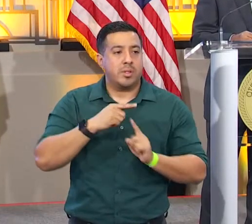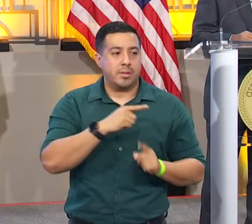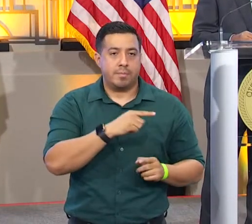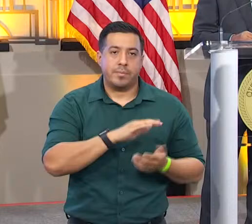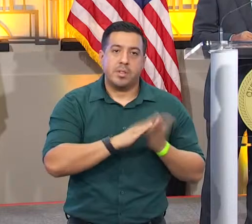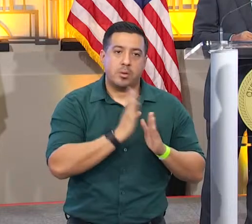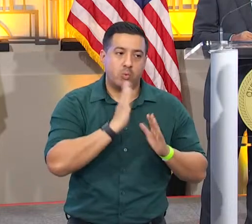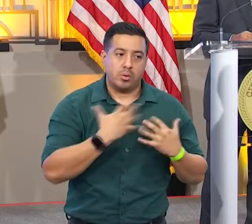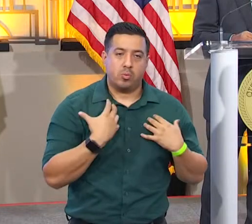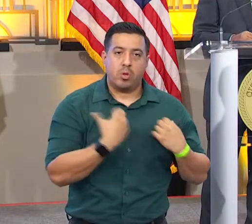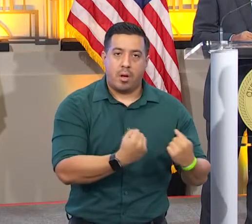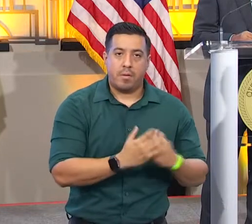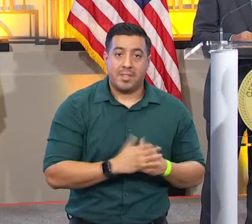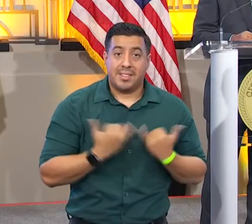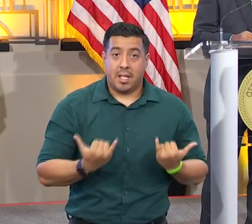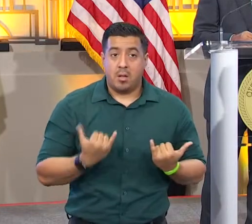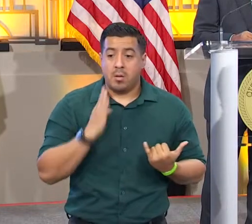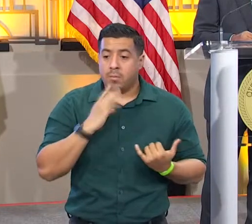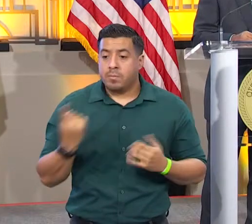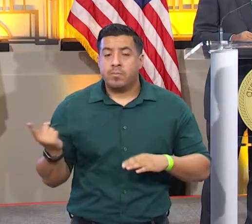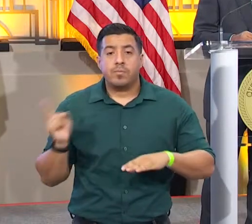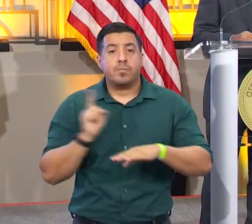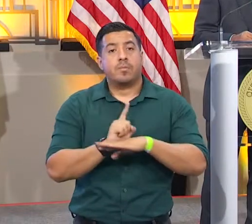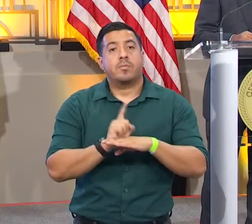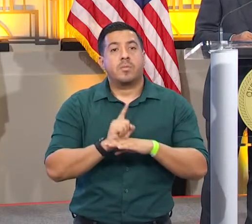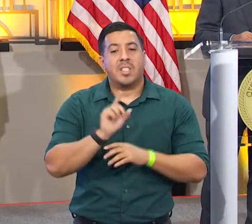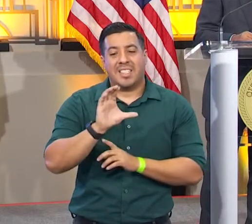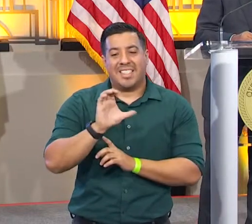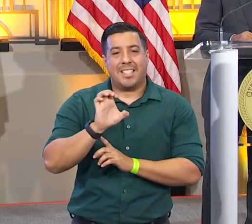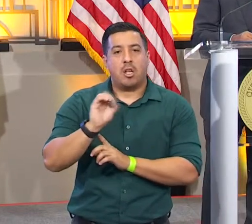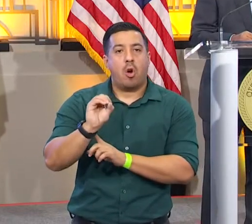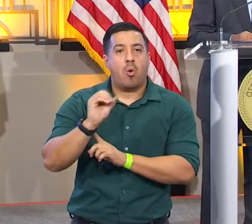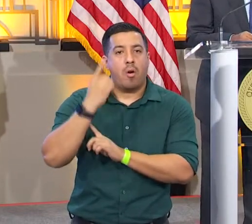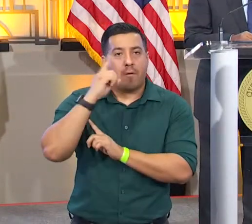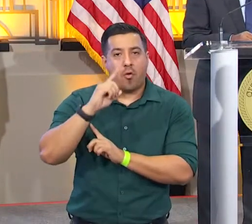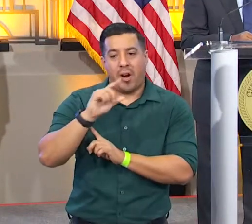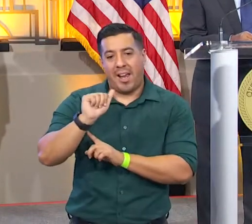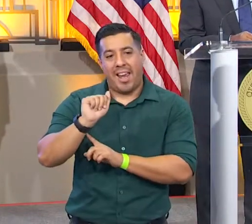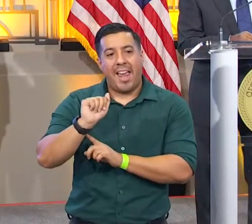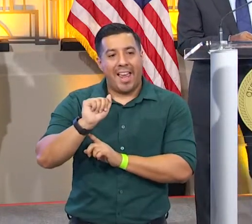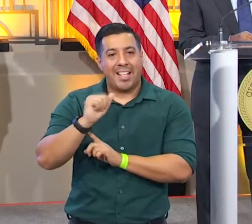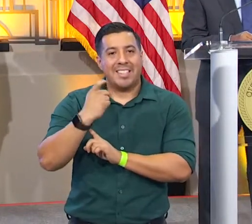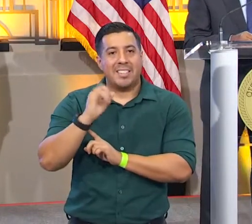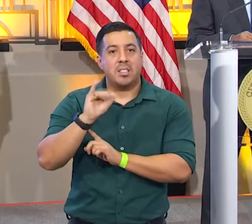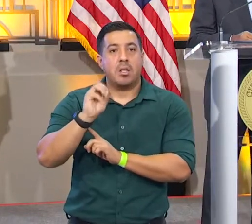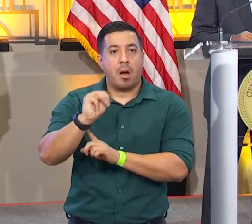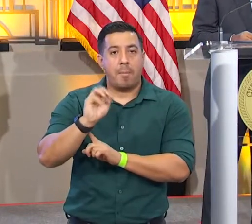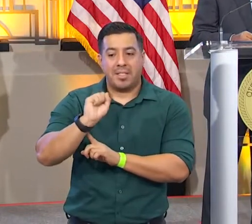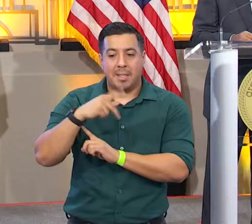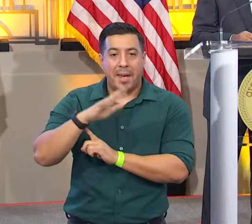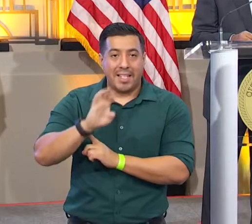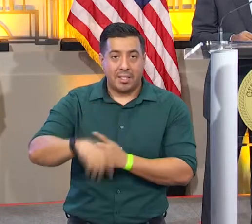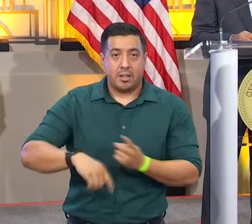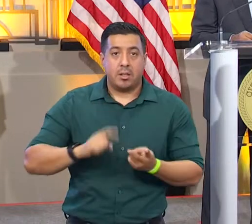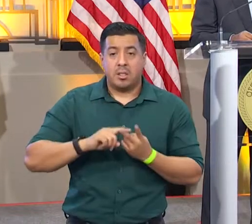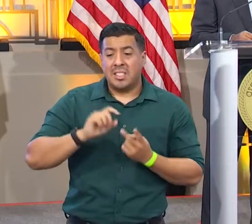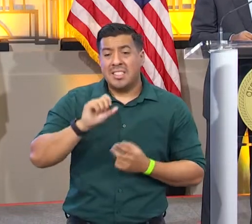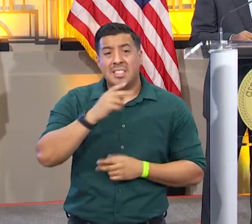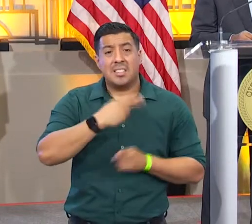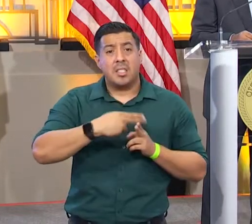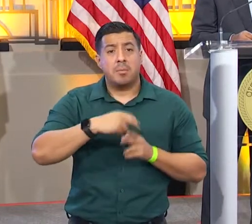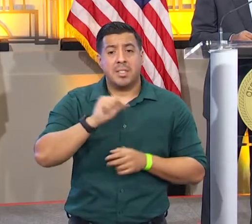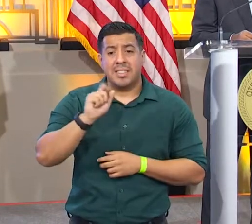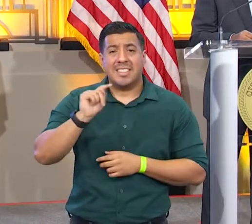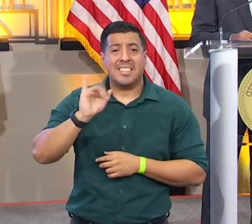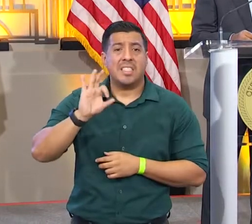With that, let me welcome to the podium the CEO of Axiom Space, Mike Zaffranidi, to tell us more